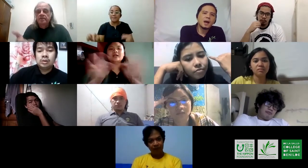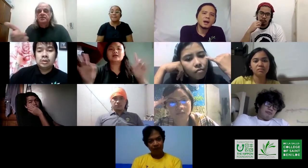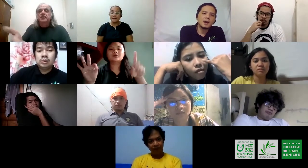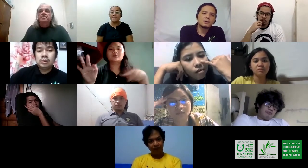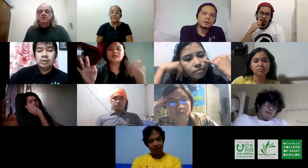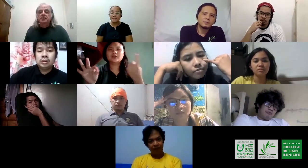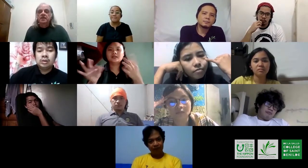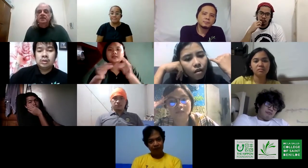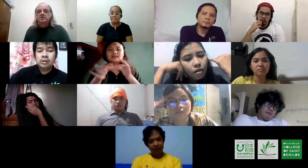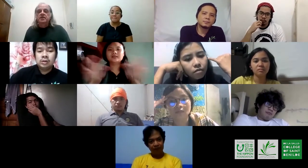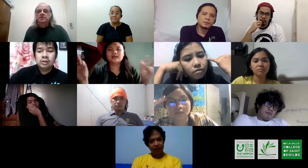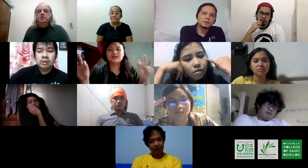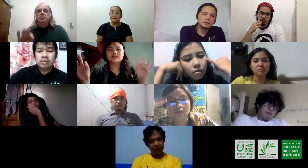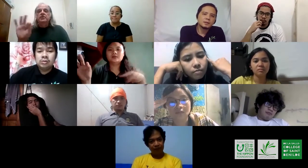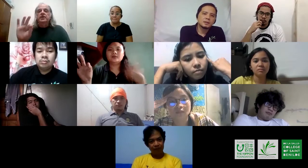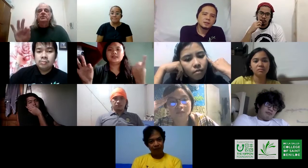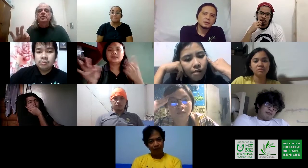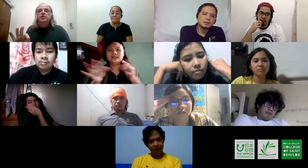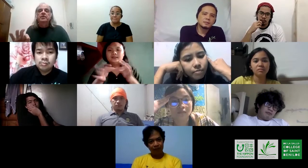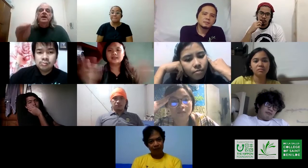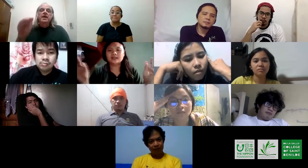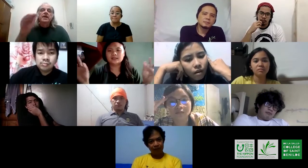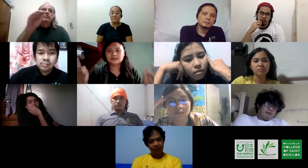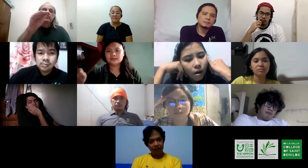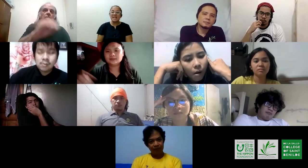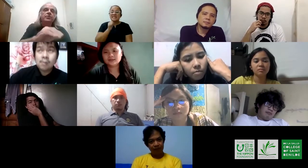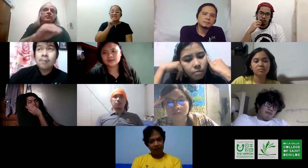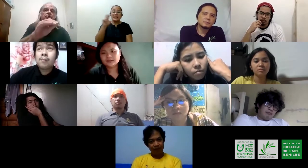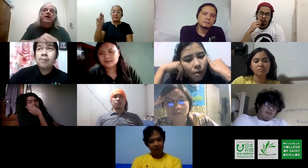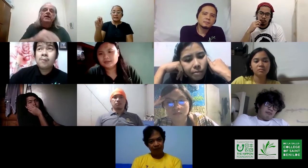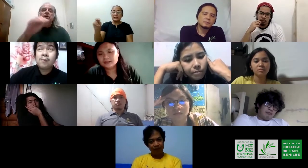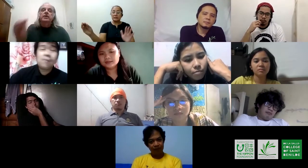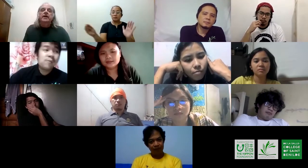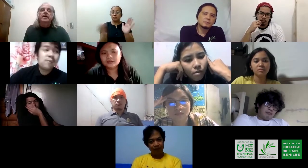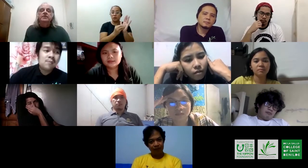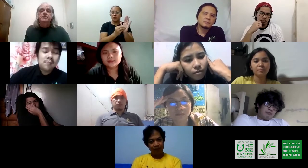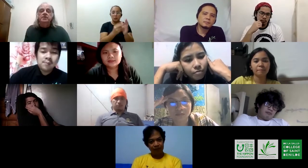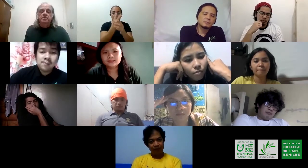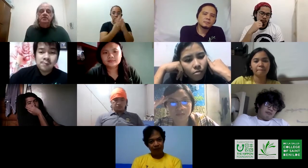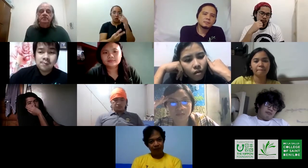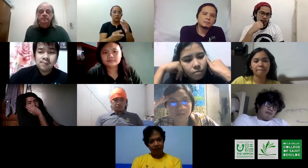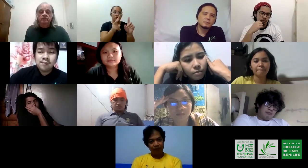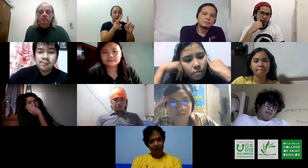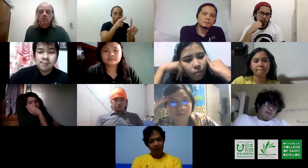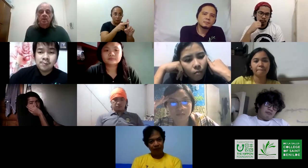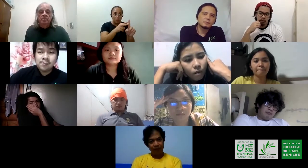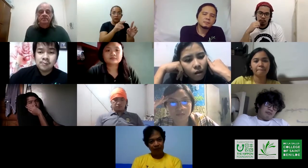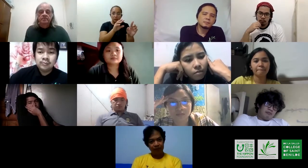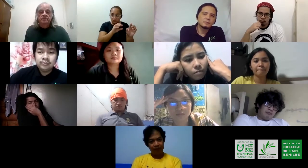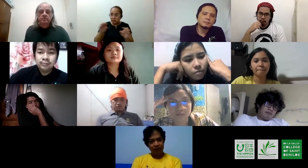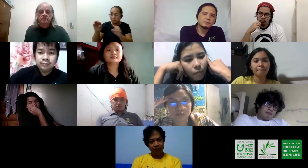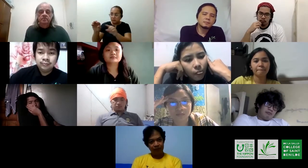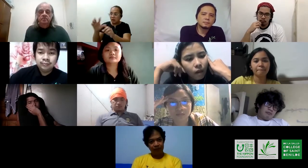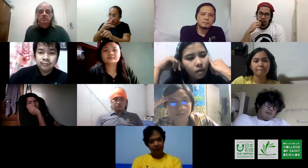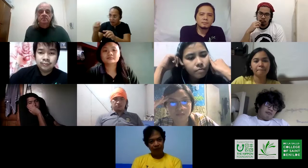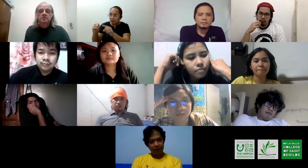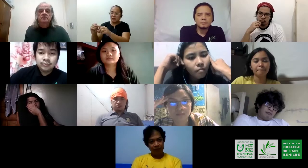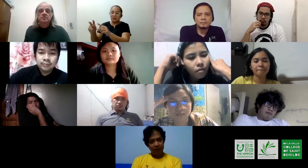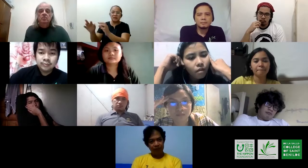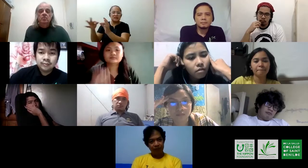Yeah, in the sentence. Okay. In the sentence. You don't need to put it in both the vocabulary and the sentence.